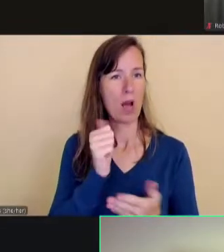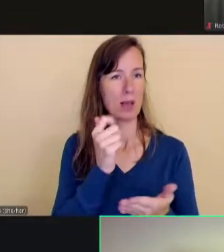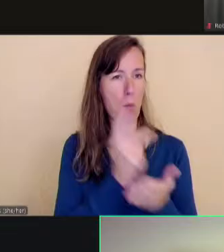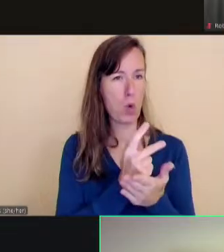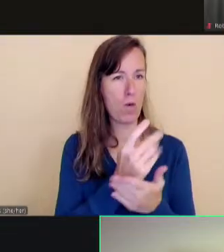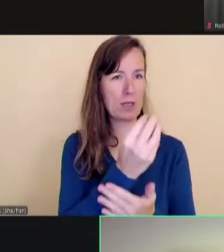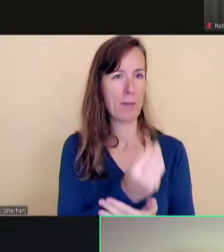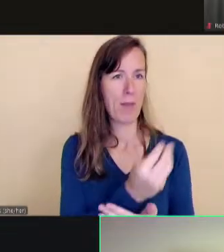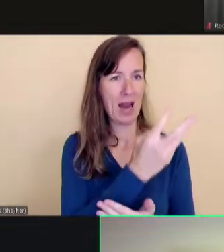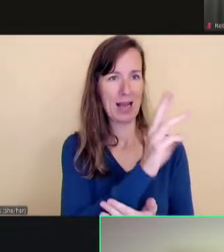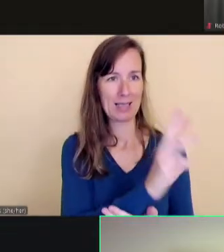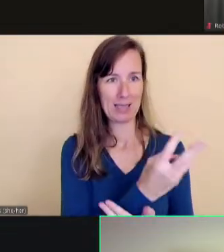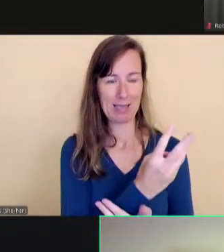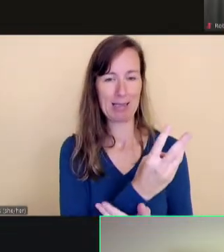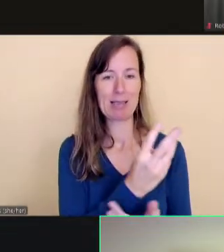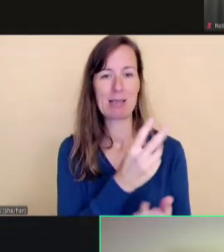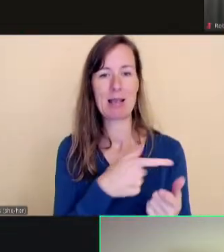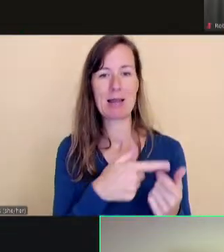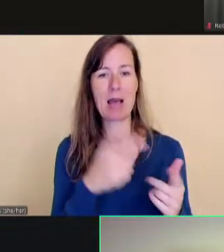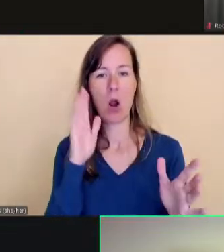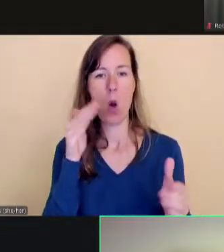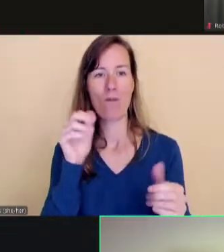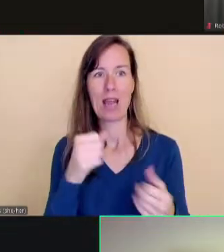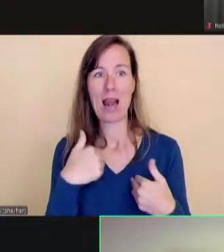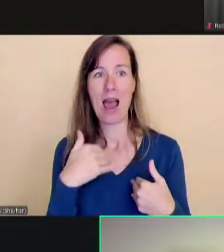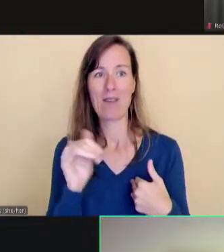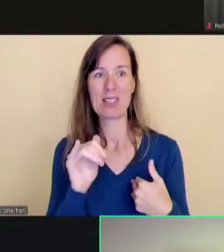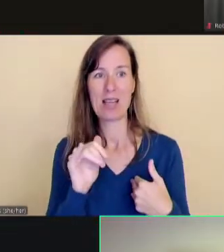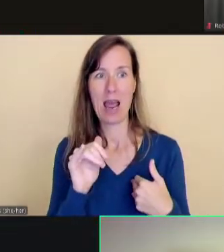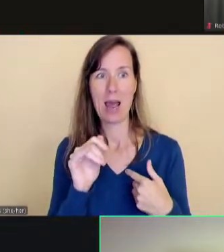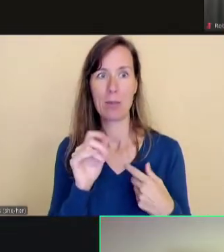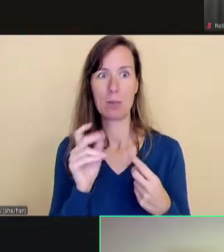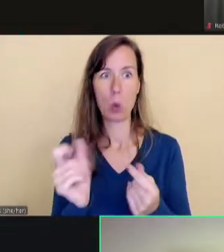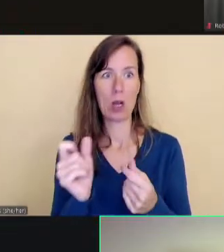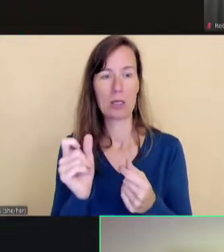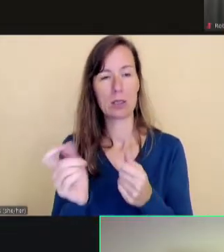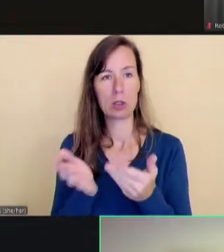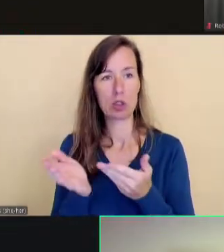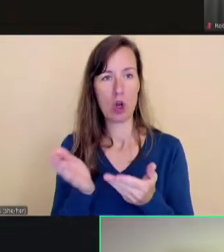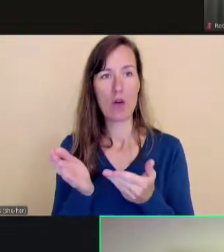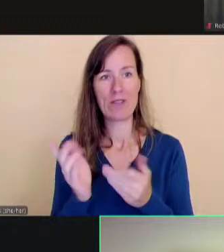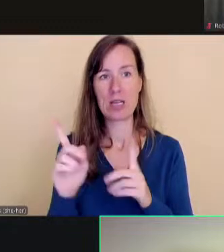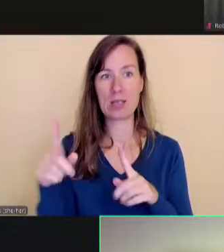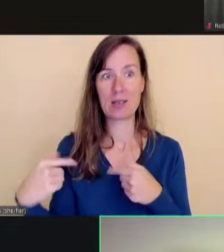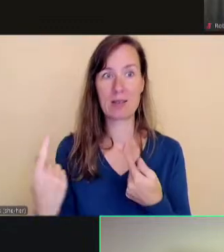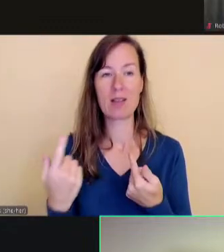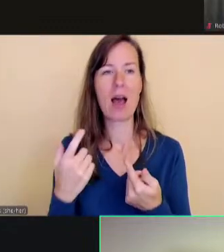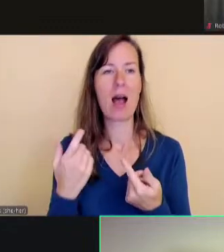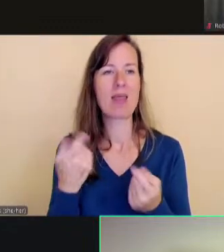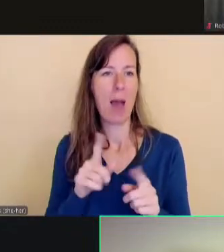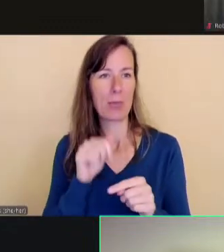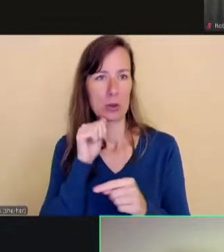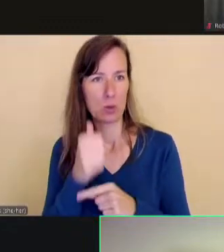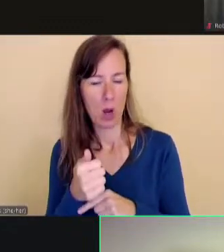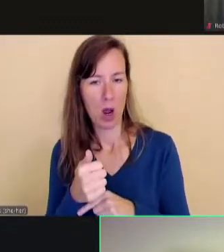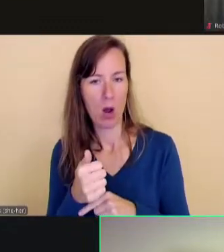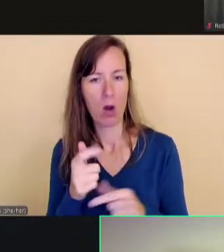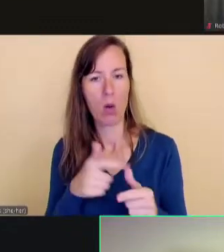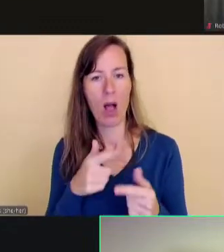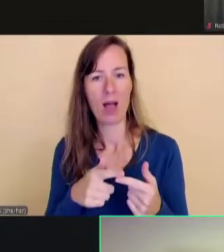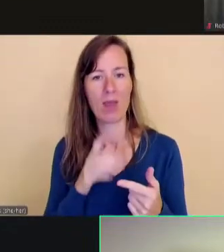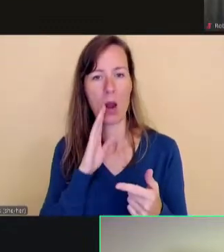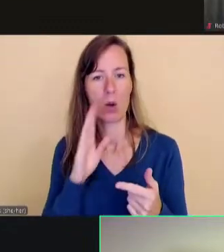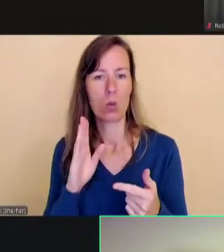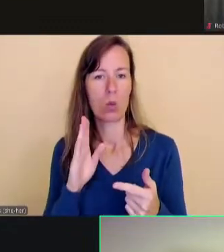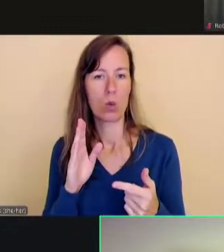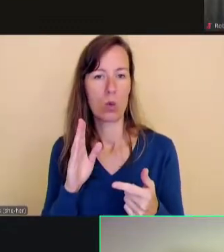hopeful if we can get the same expedited service we've been getting, that all happens tomorrow. And that would basically lose